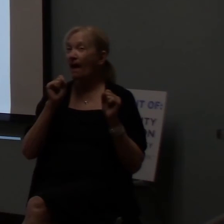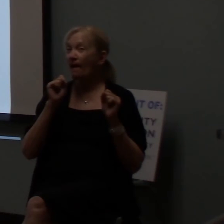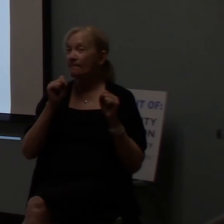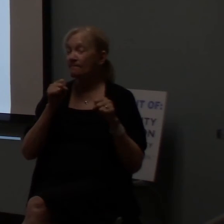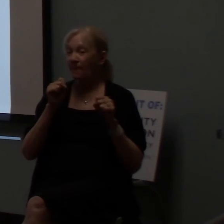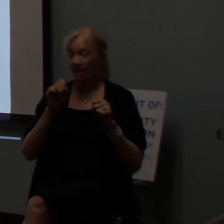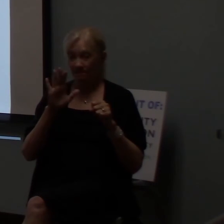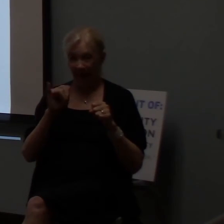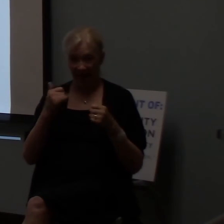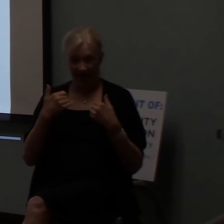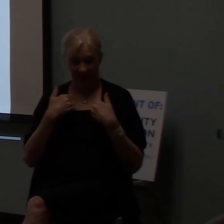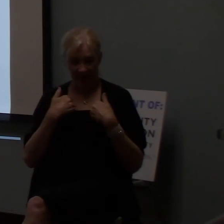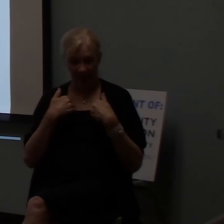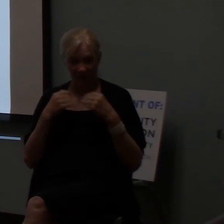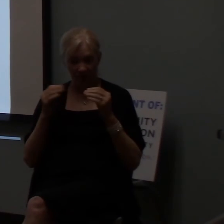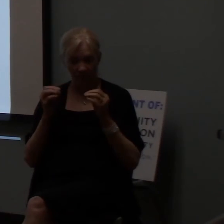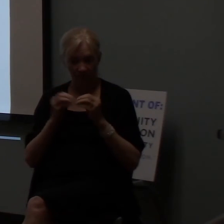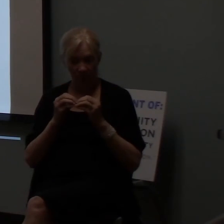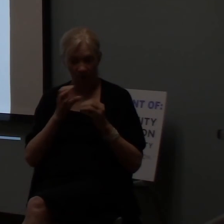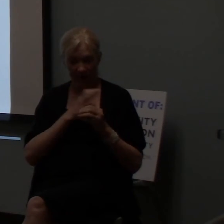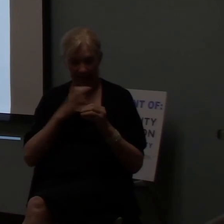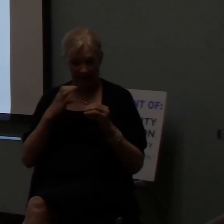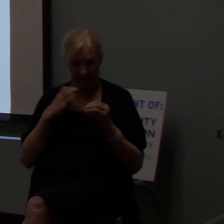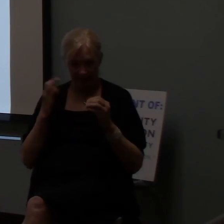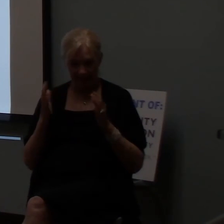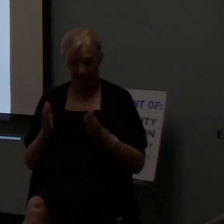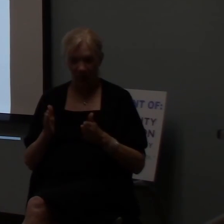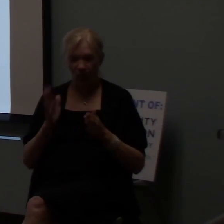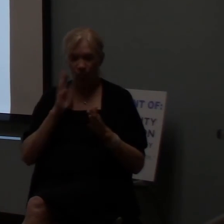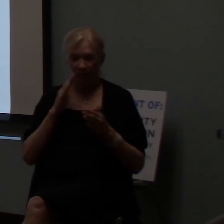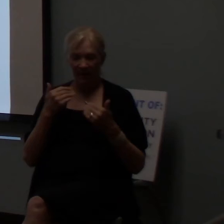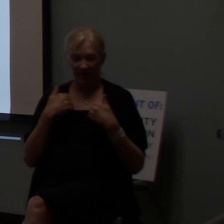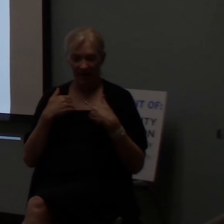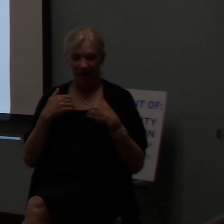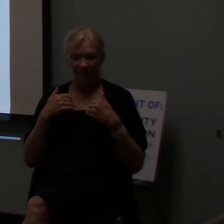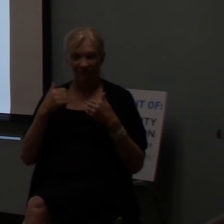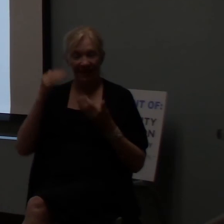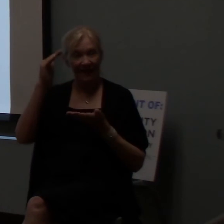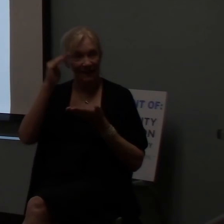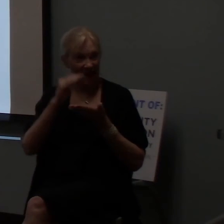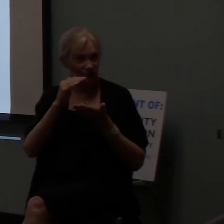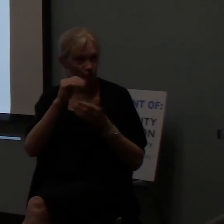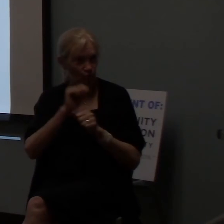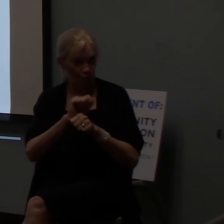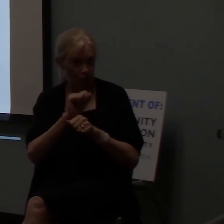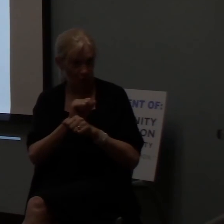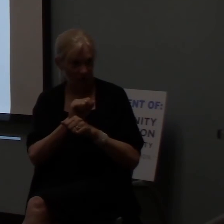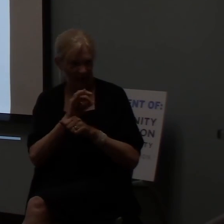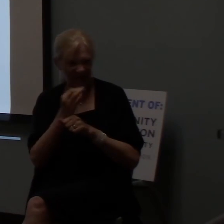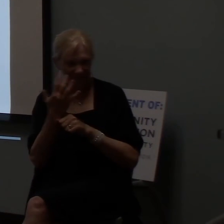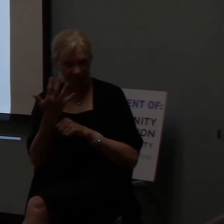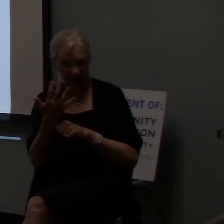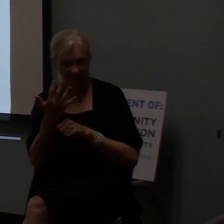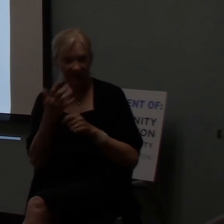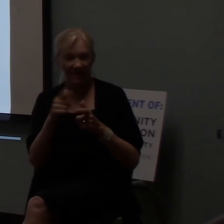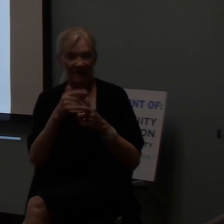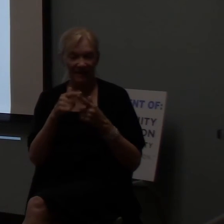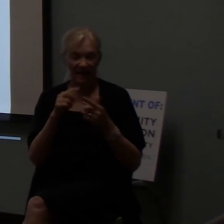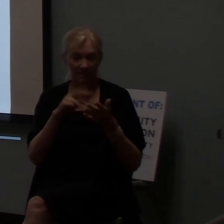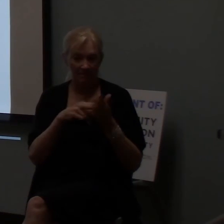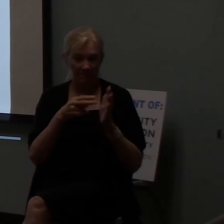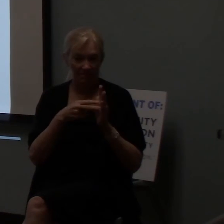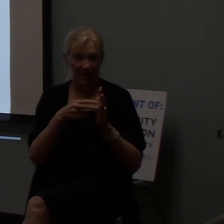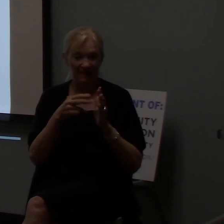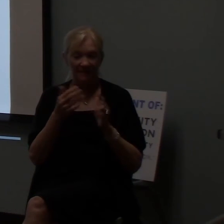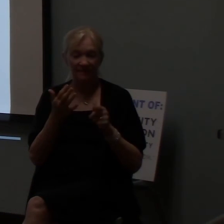by having more commissioners, we'll have each of them having less work, and that may mean that they will